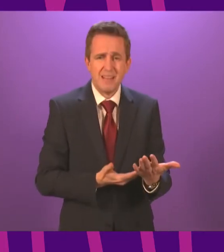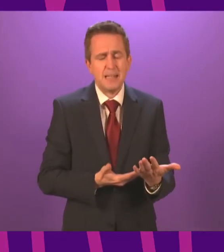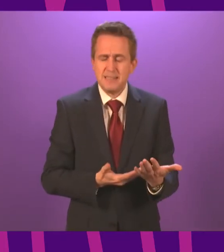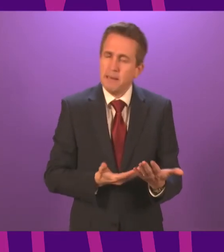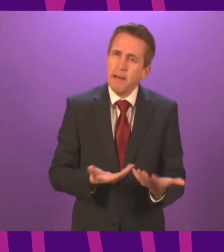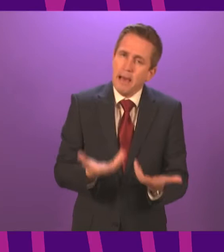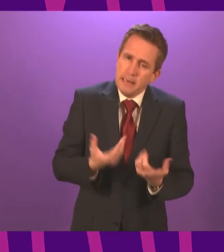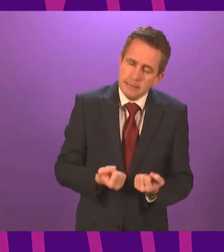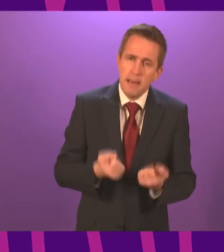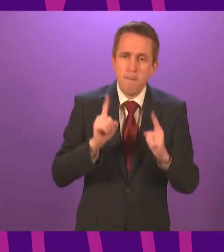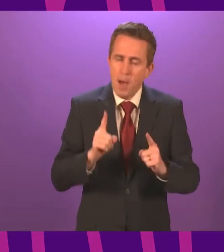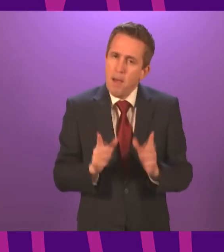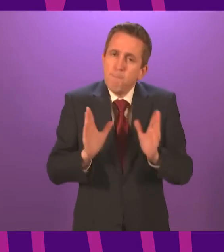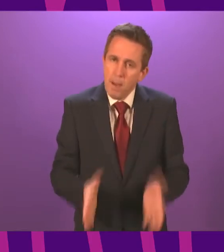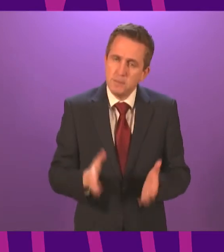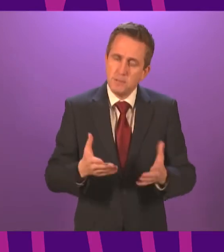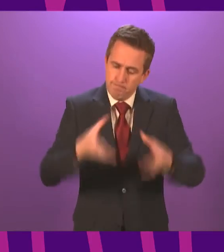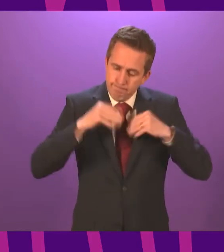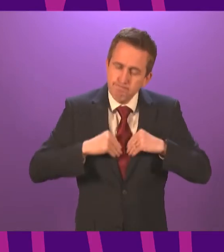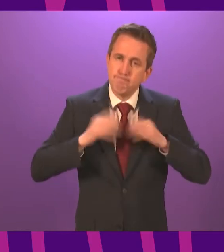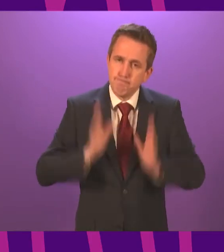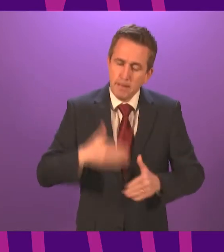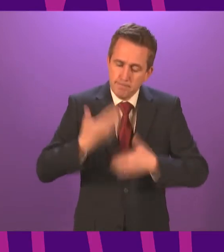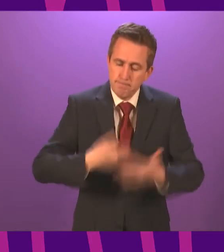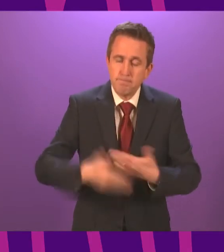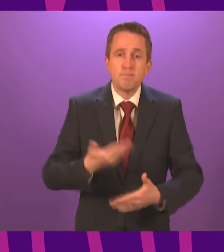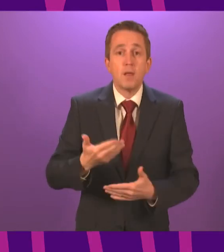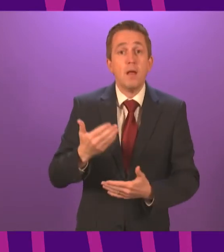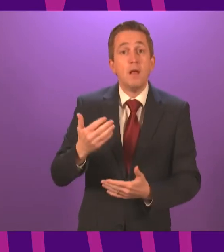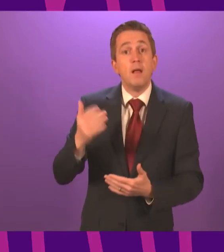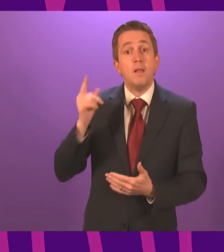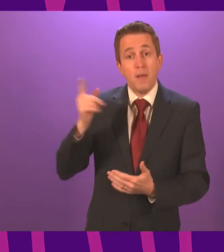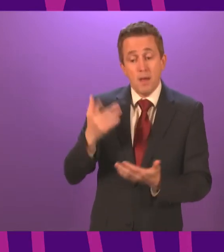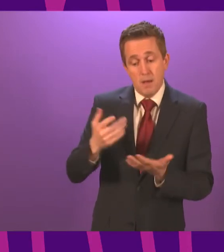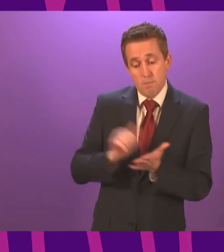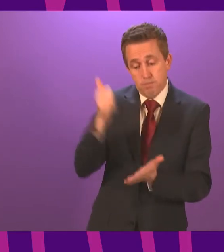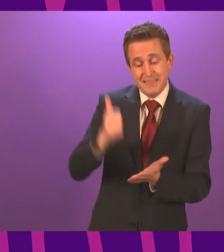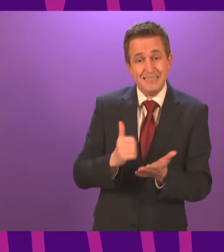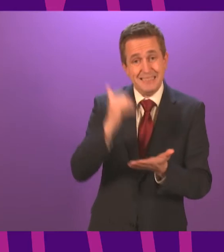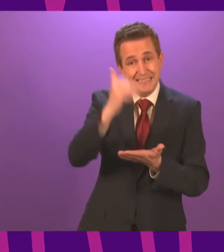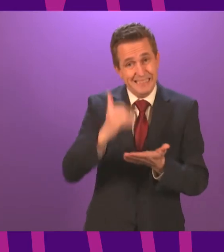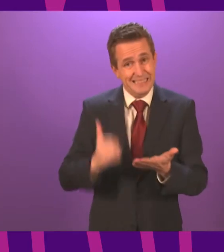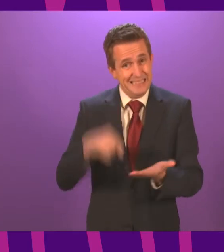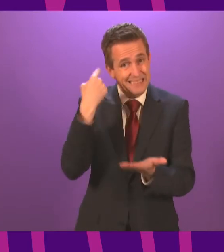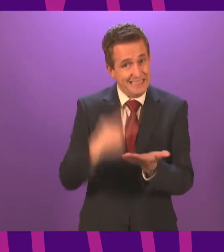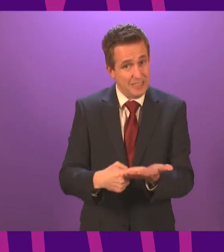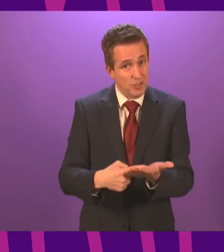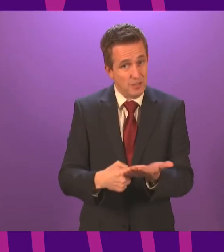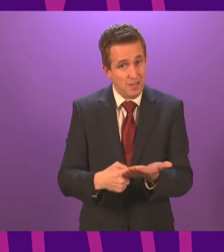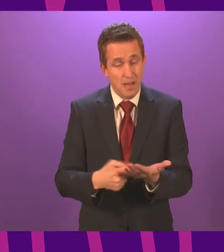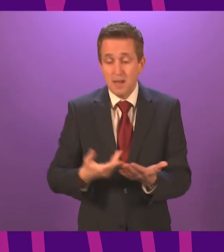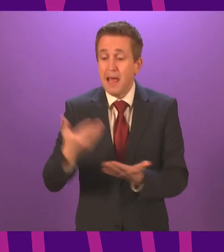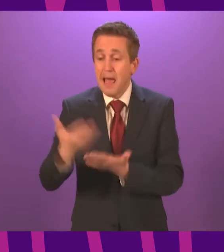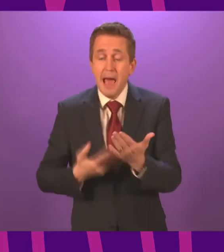necessary. Alongside that review, the Scottish Government published a statement of reasons explaining each decision and an evidence paper for each